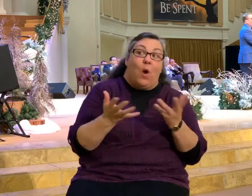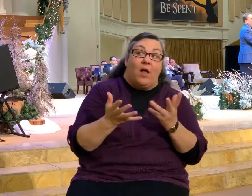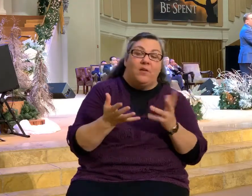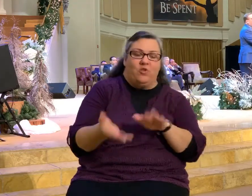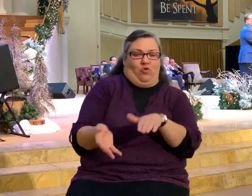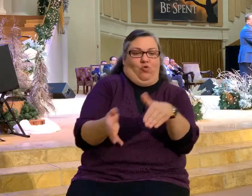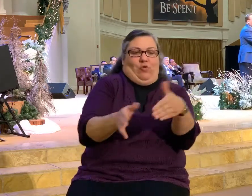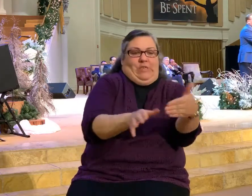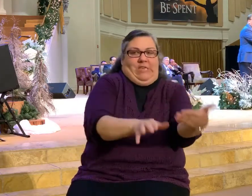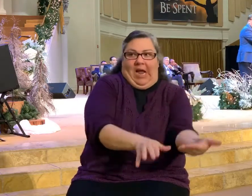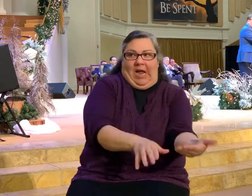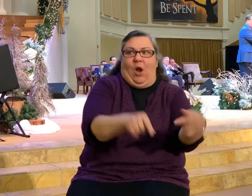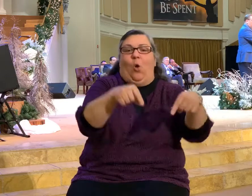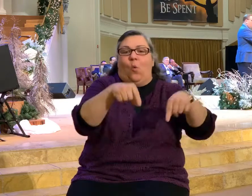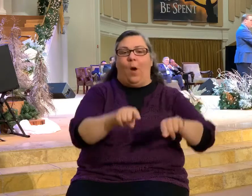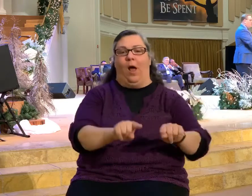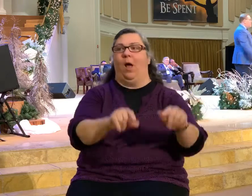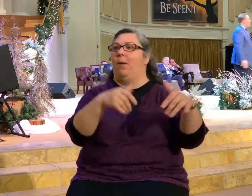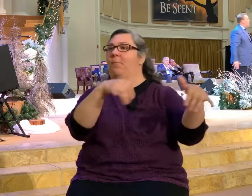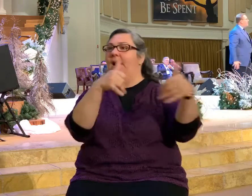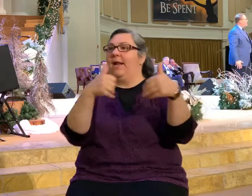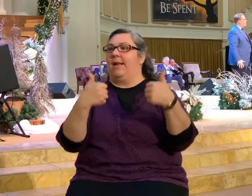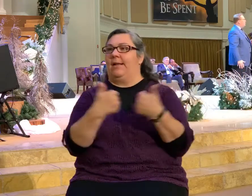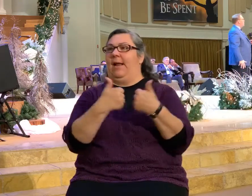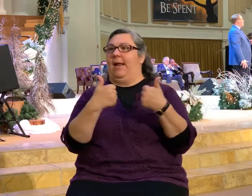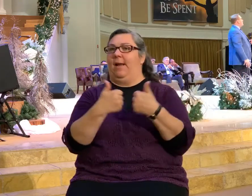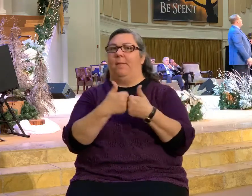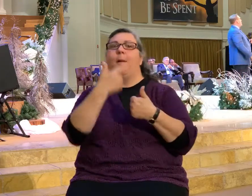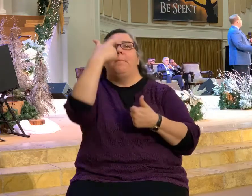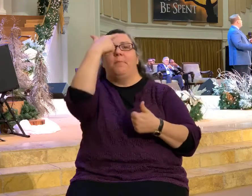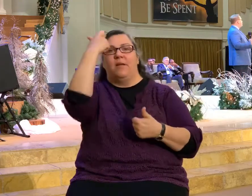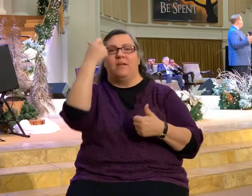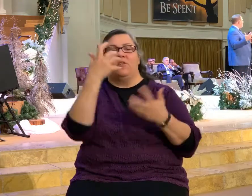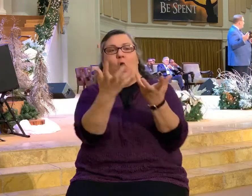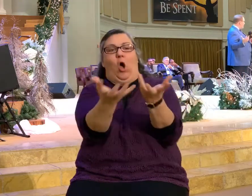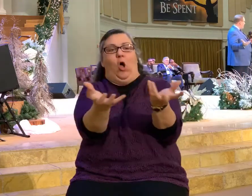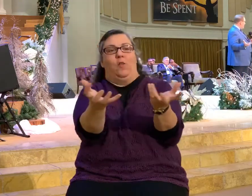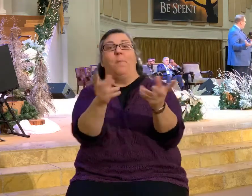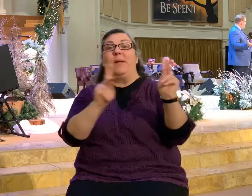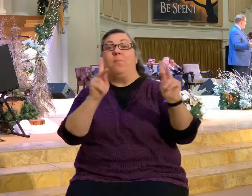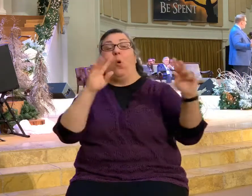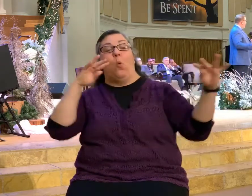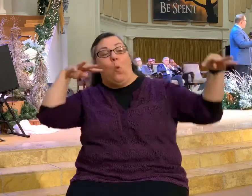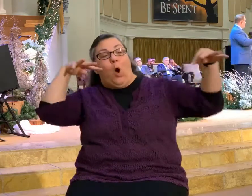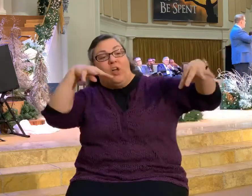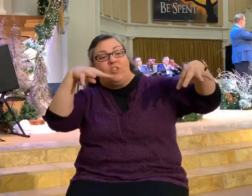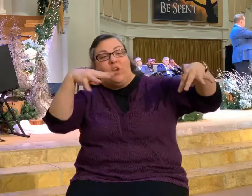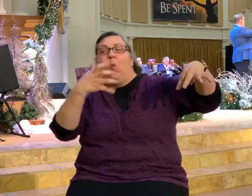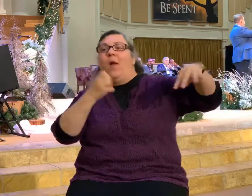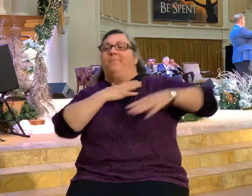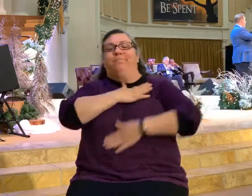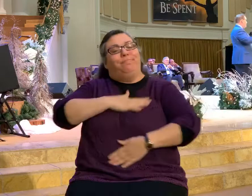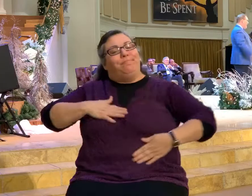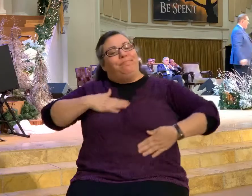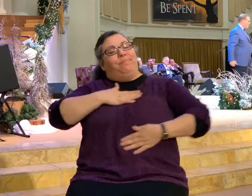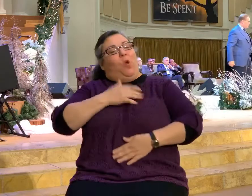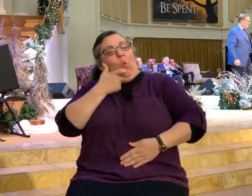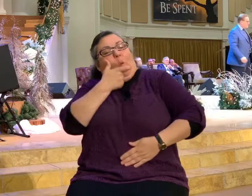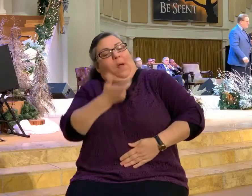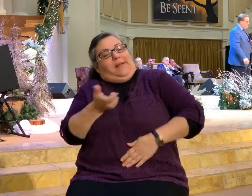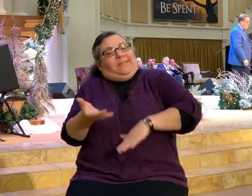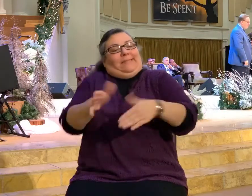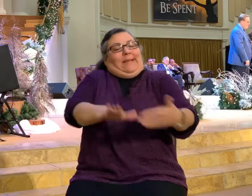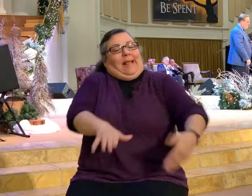literally die while playing the part, because the audience wanted to be amused by the death of real-time